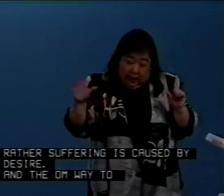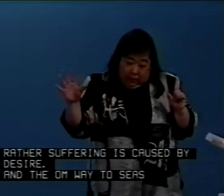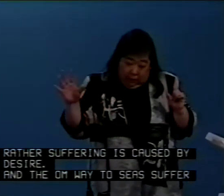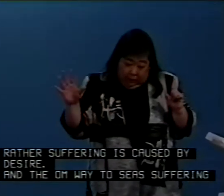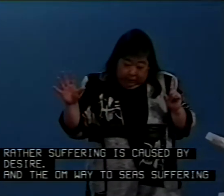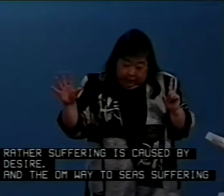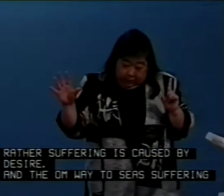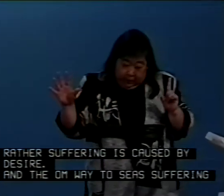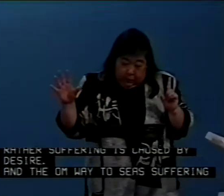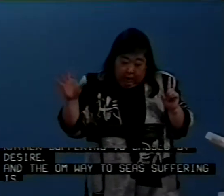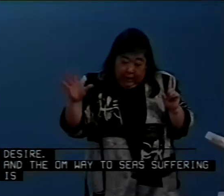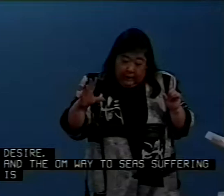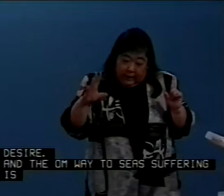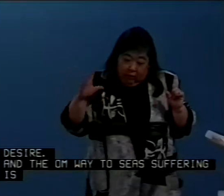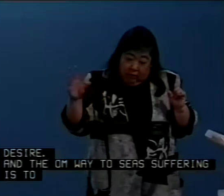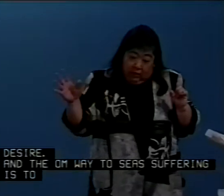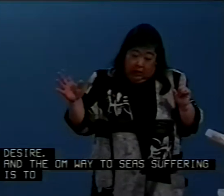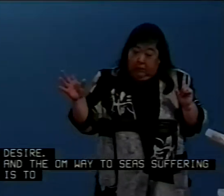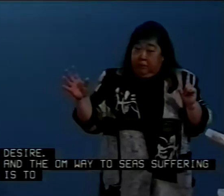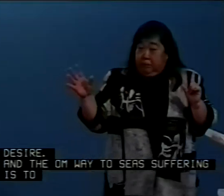desire, to eradicate greed.